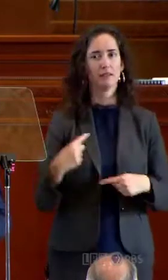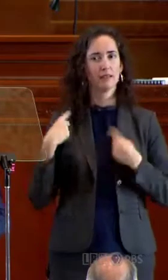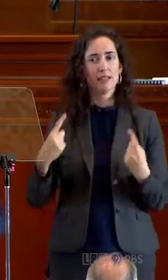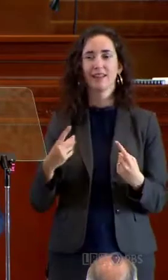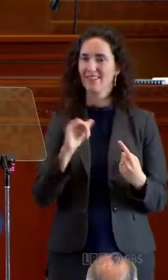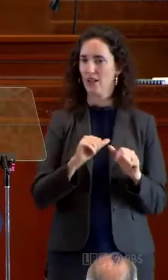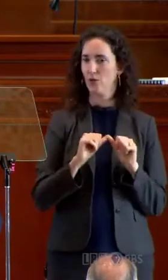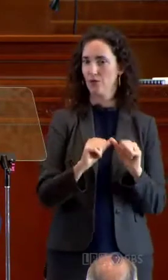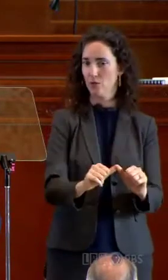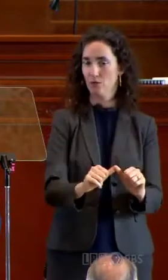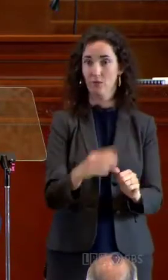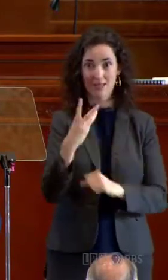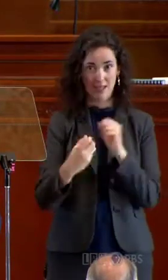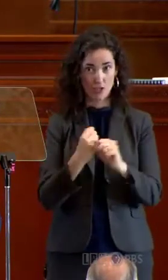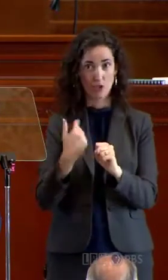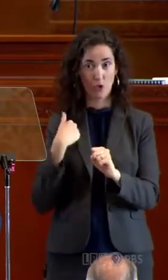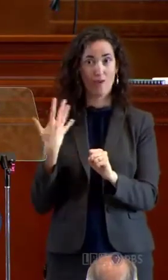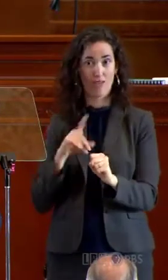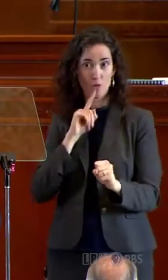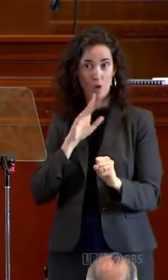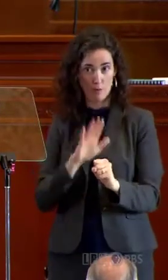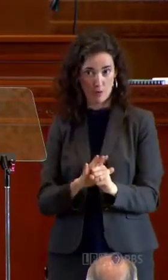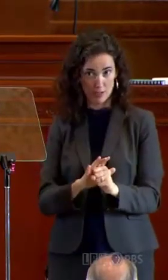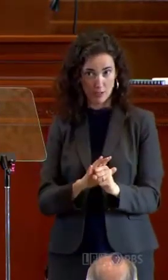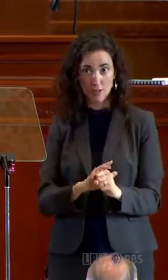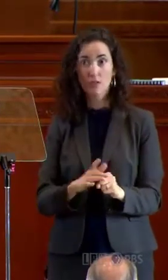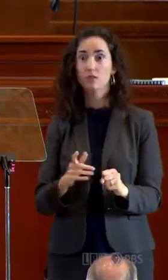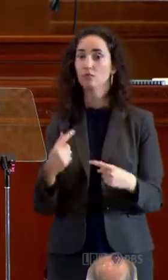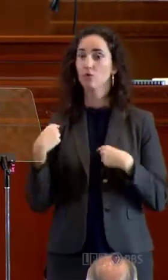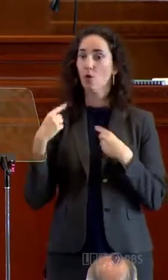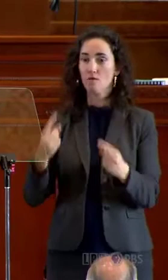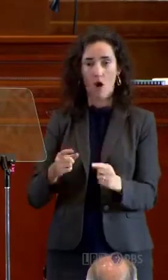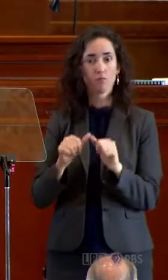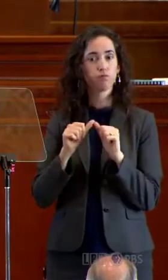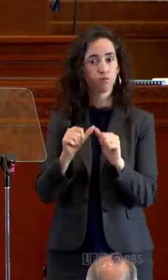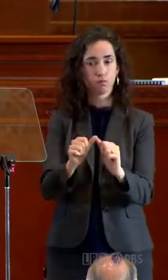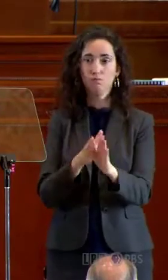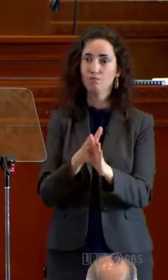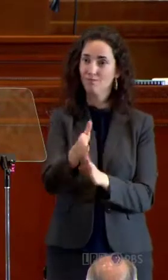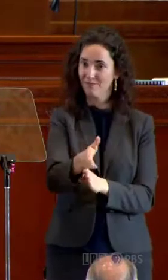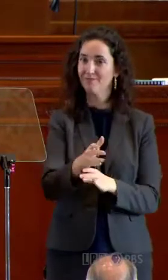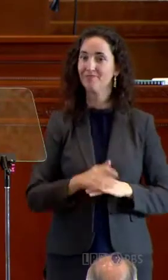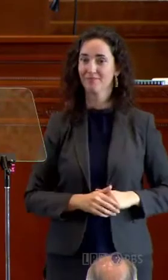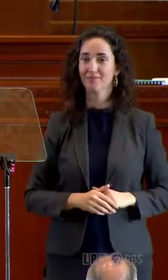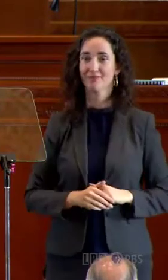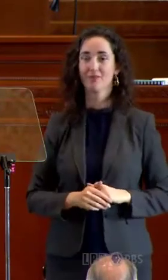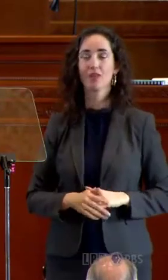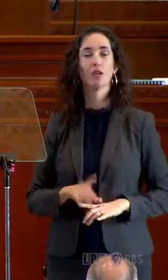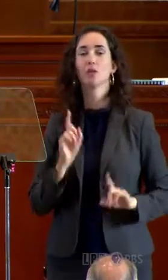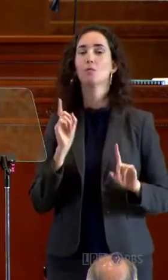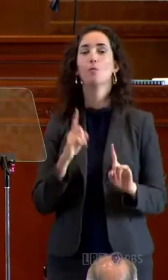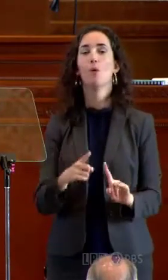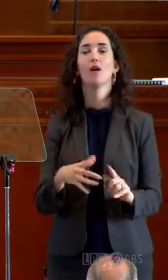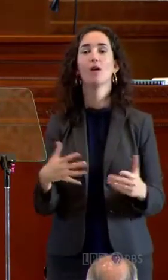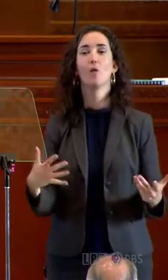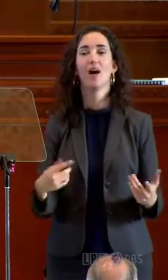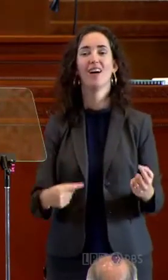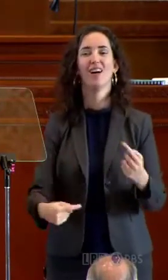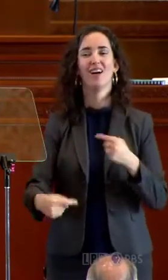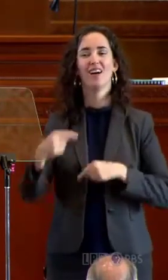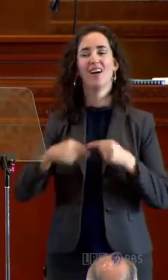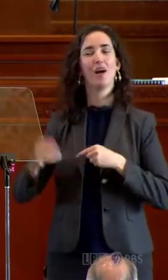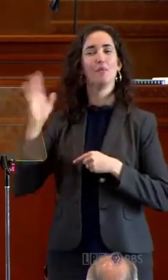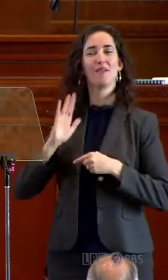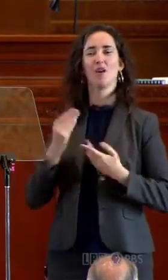It's a promise I made 6 years ago, and one that I have not deviated from. Simply put, we are not going back to the days